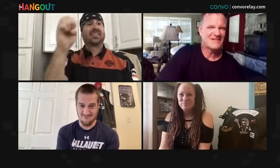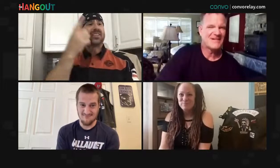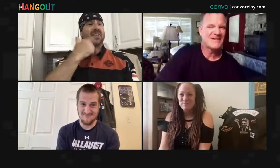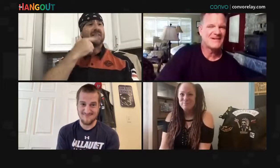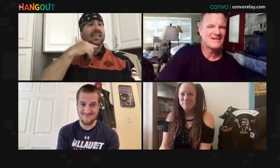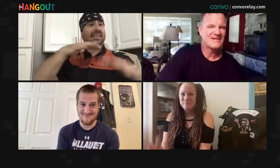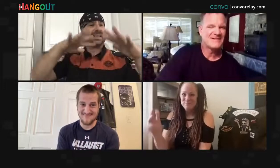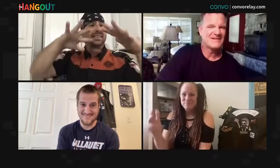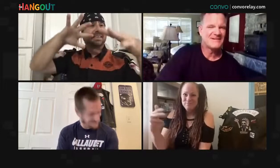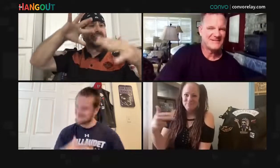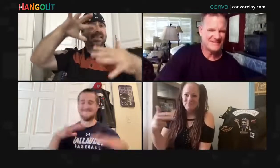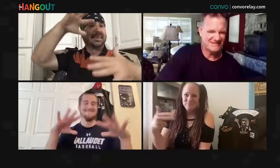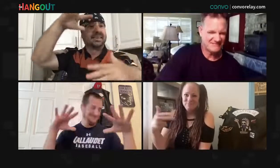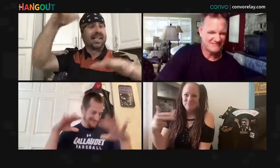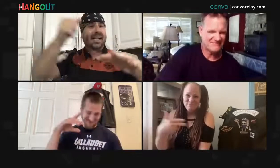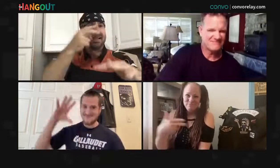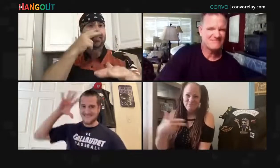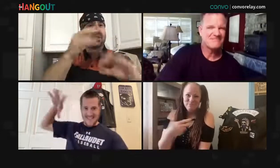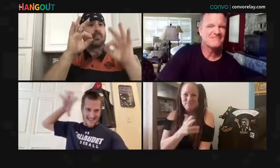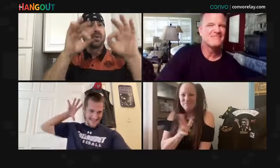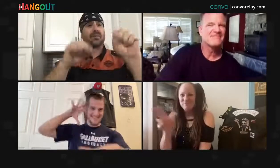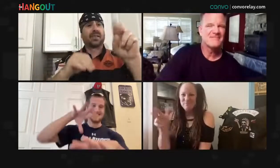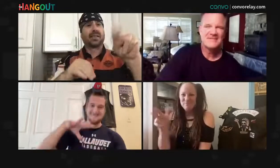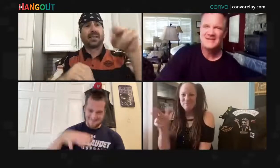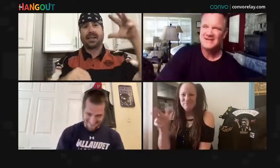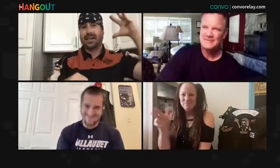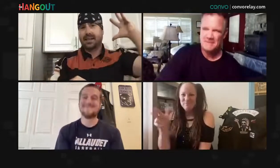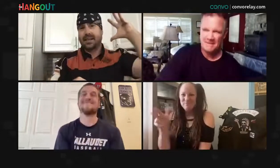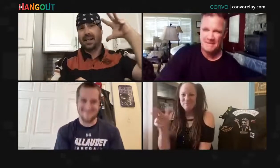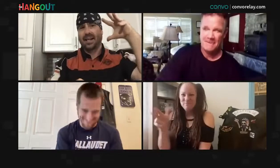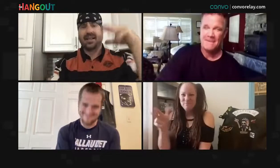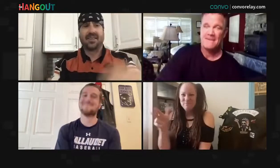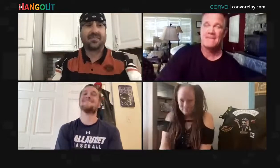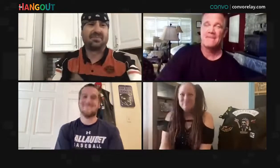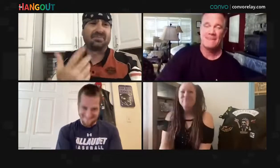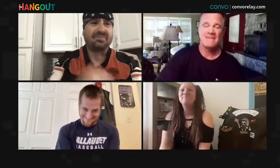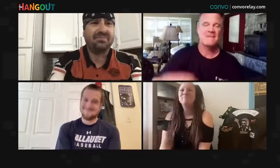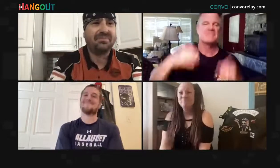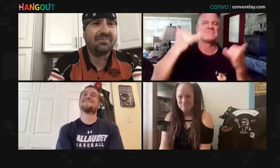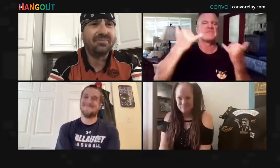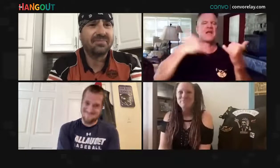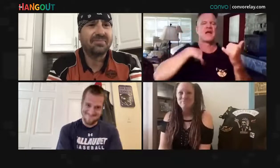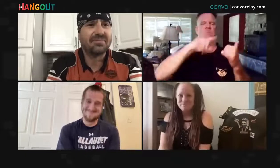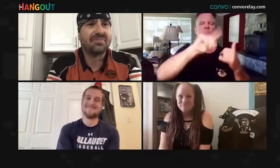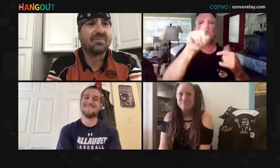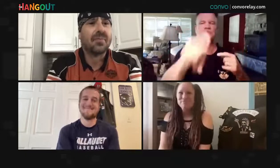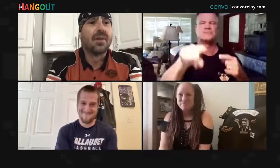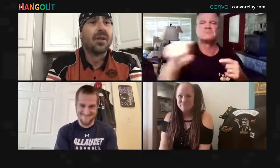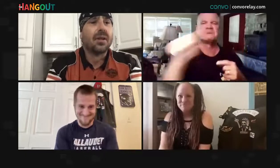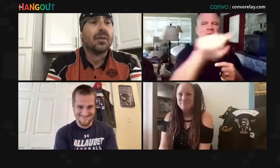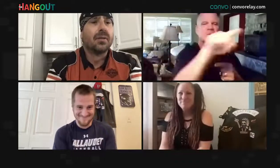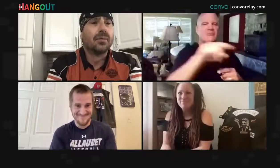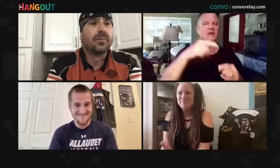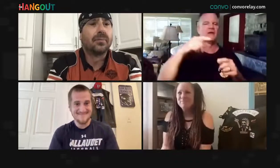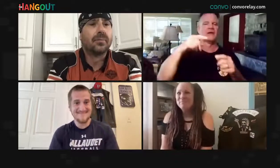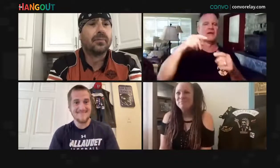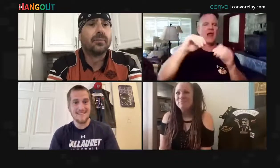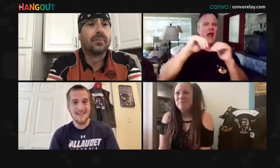really you have a long distance and then you see that big dip in the Grand Canyon and then you see that sun out in the distance. It's